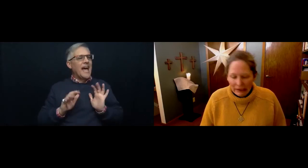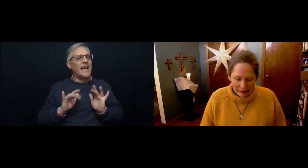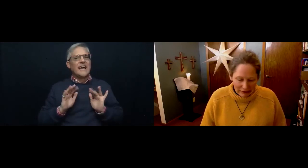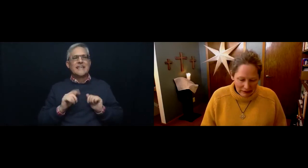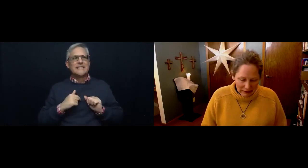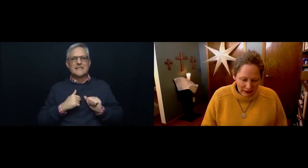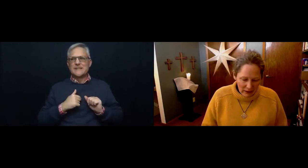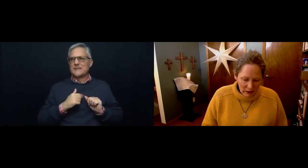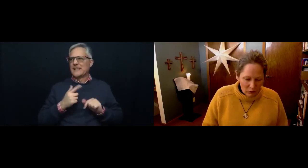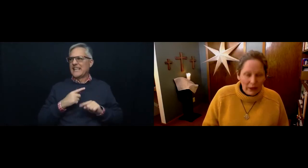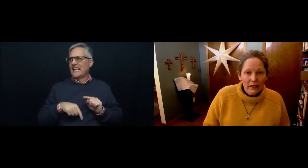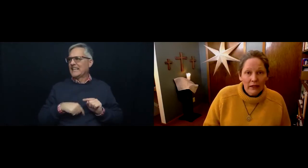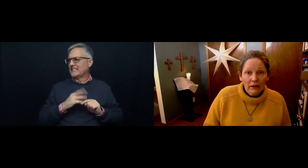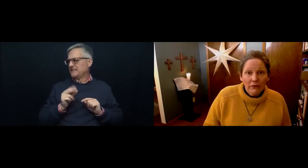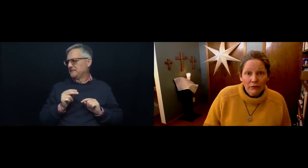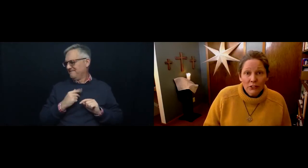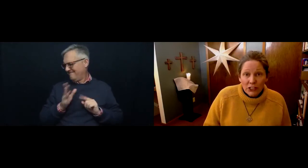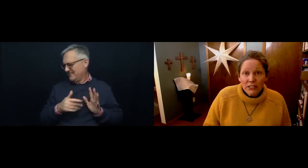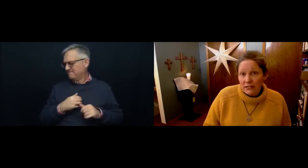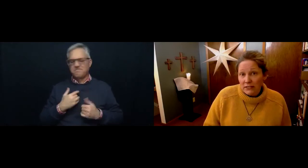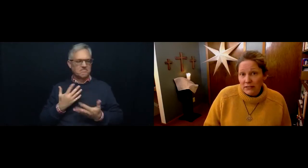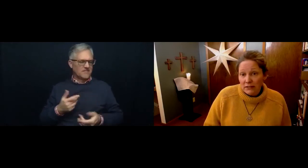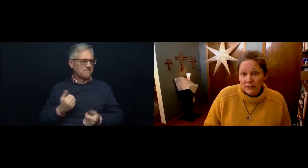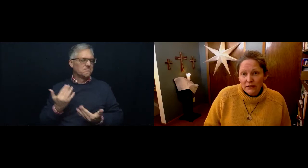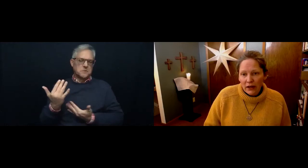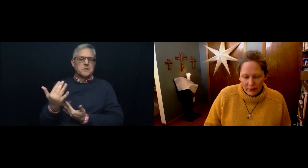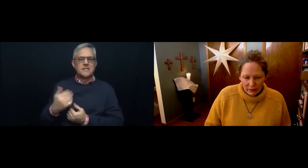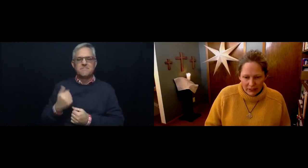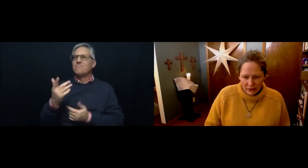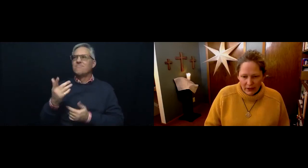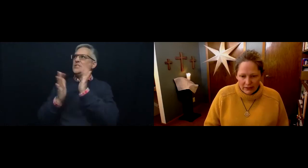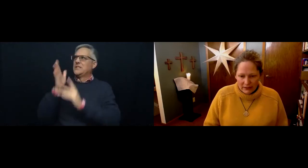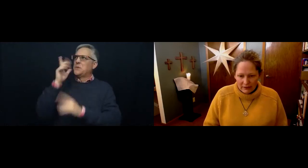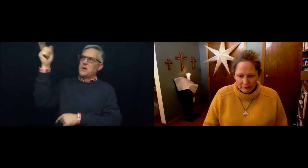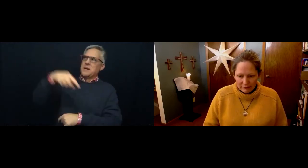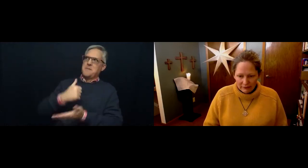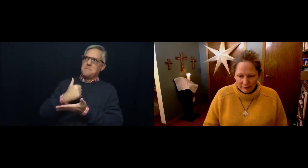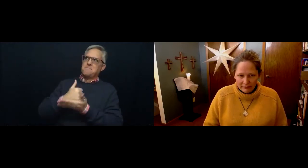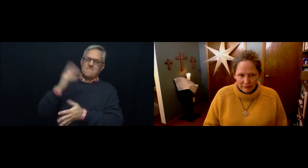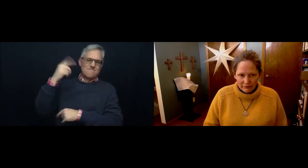waiting and waiting for Jesus to come and rescue us.